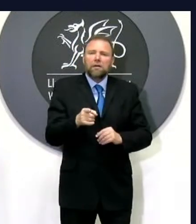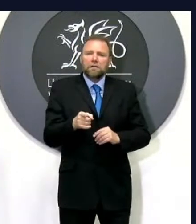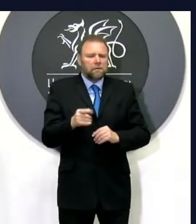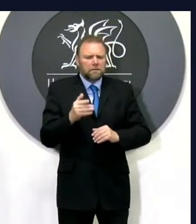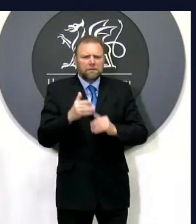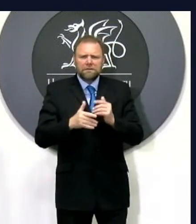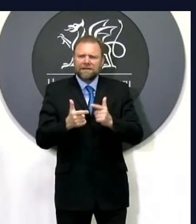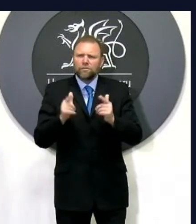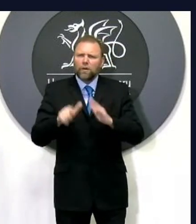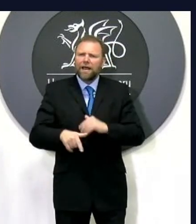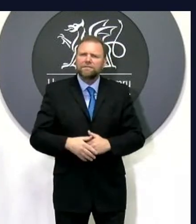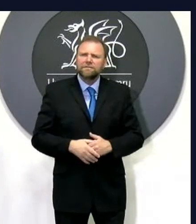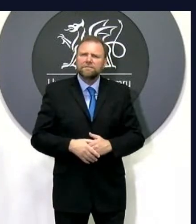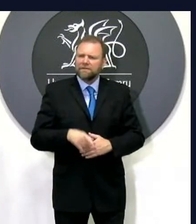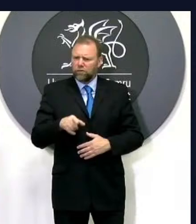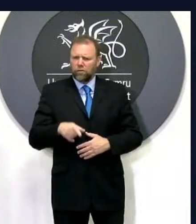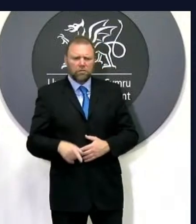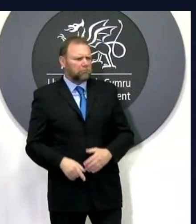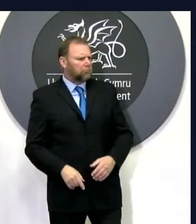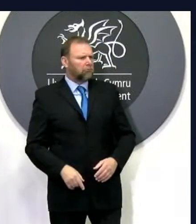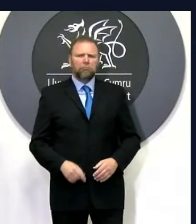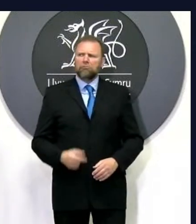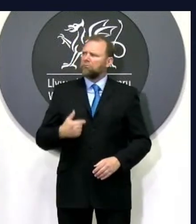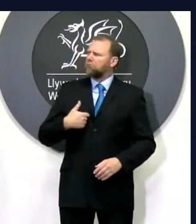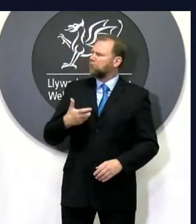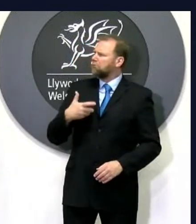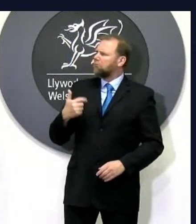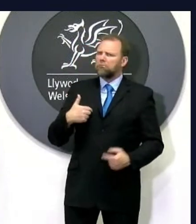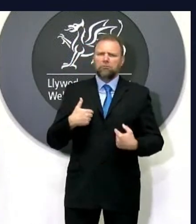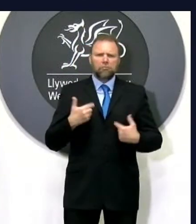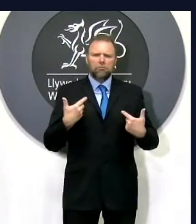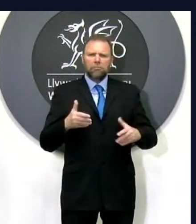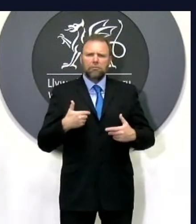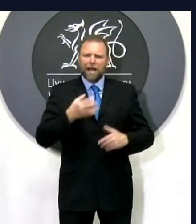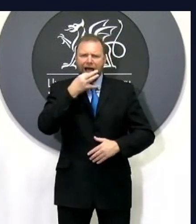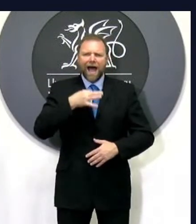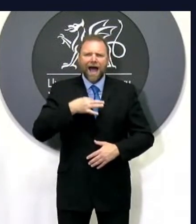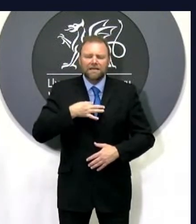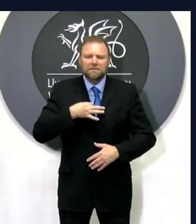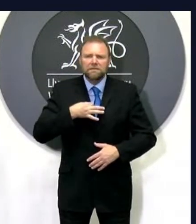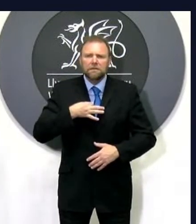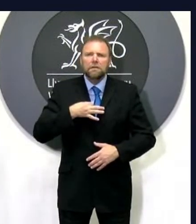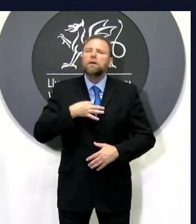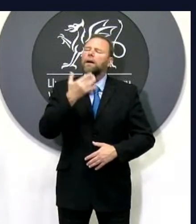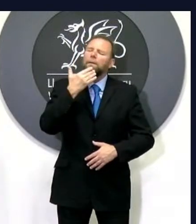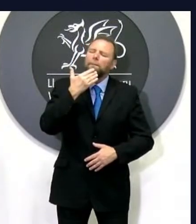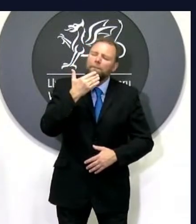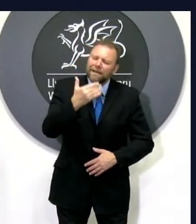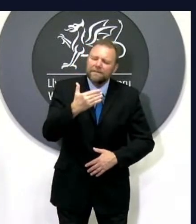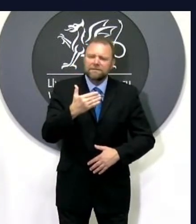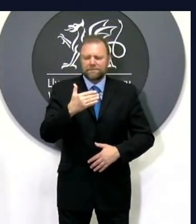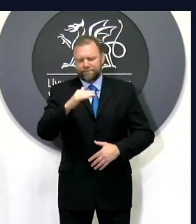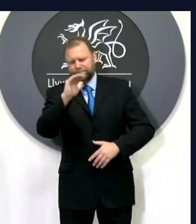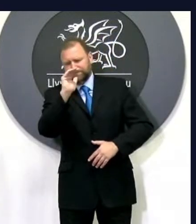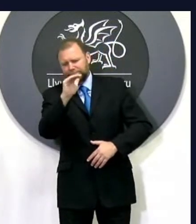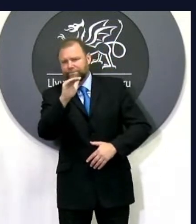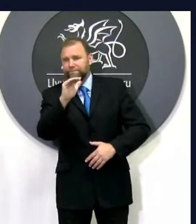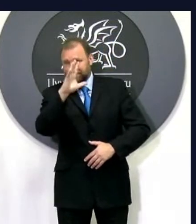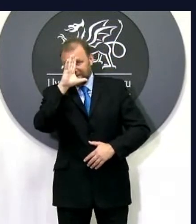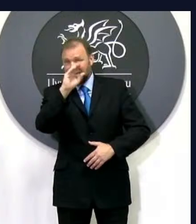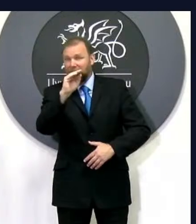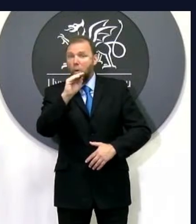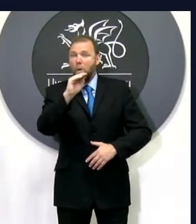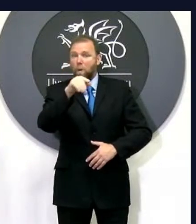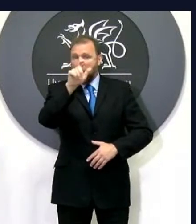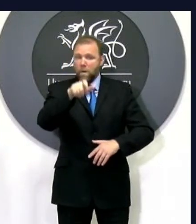Wales. If you've been missed out for any reason, just please come forward and we will make sure that the system then does contact